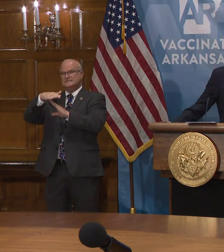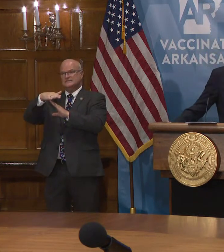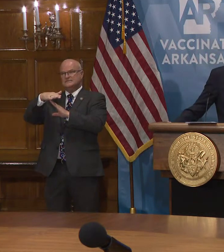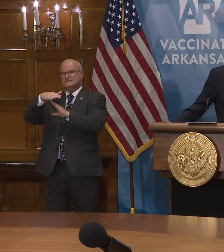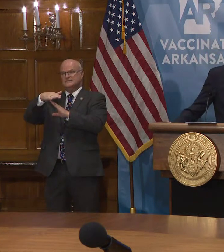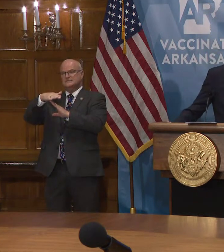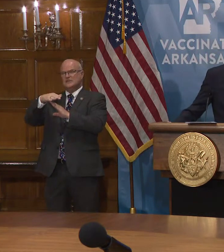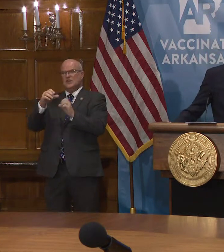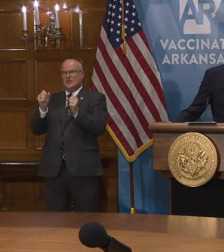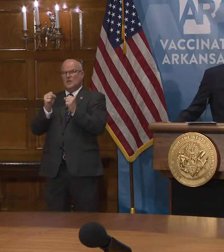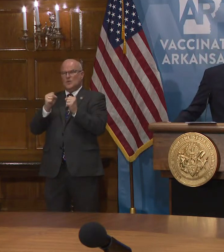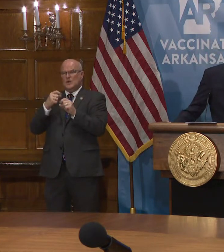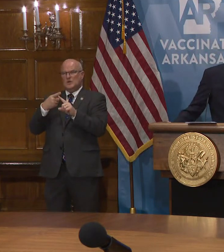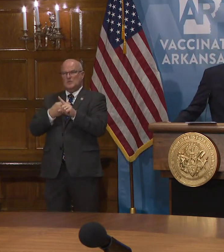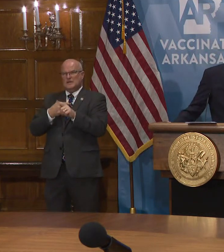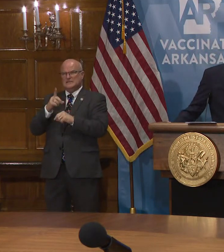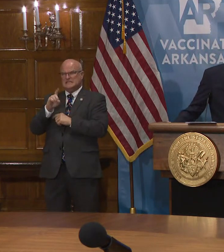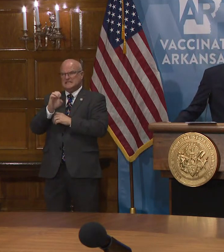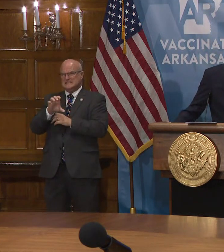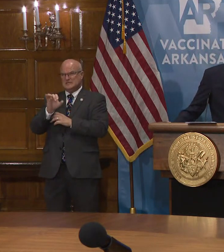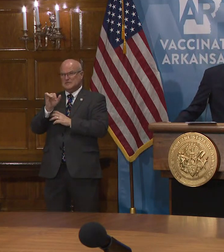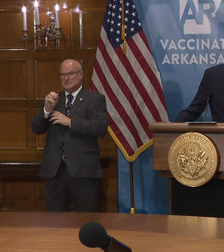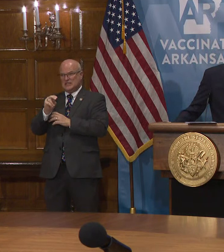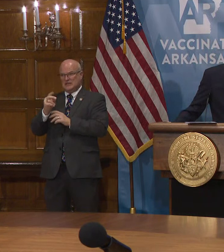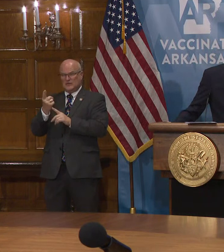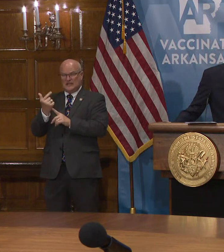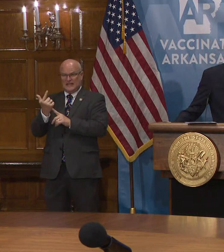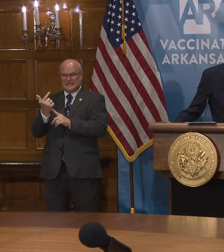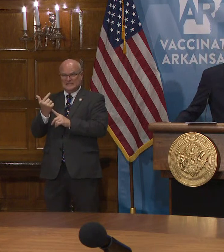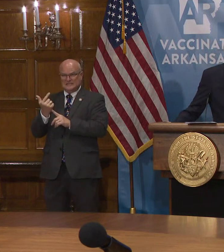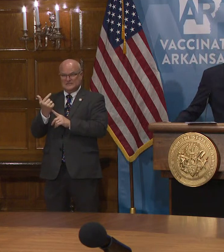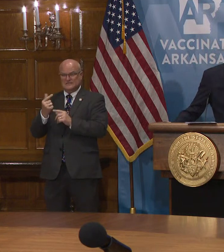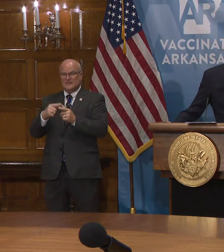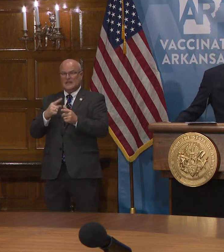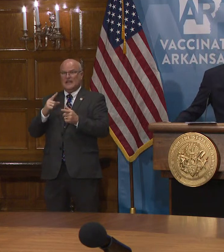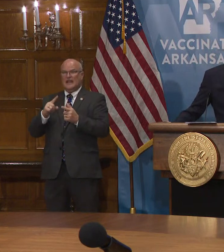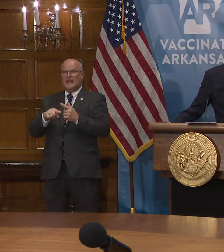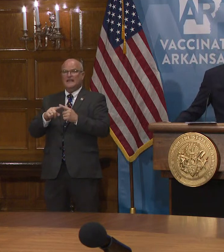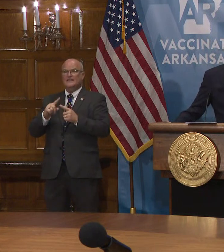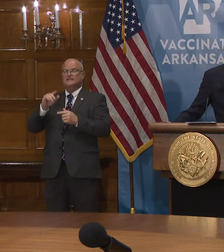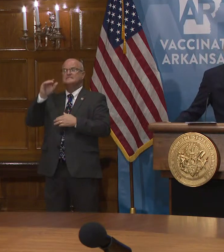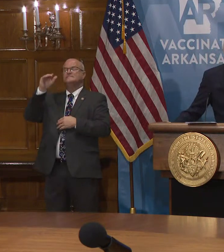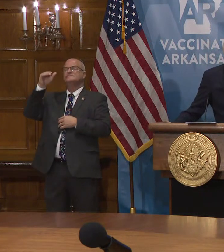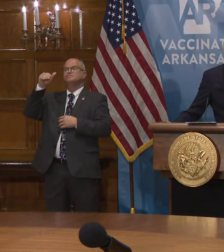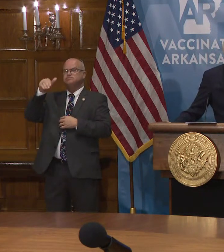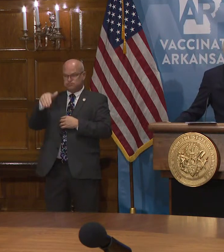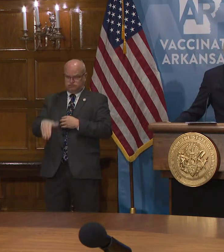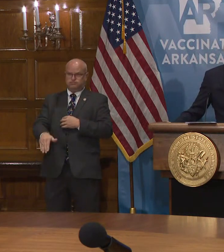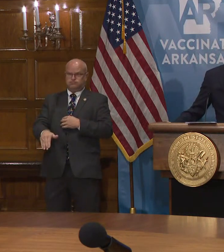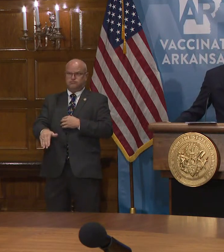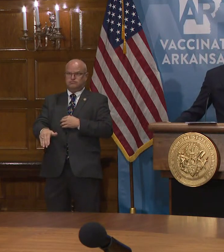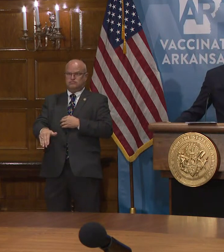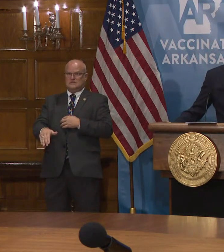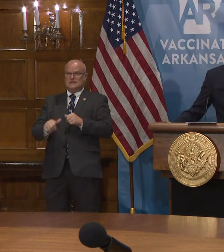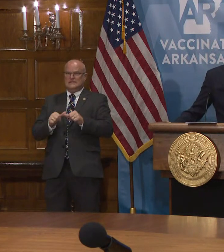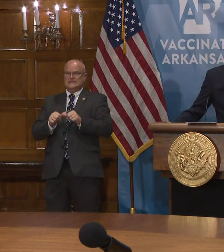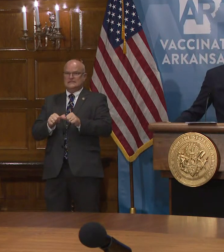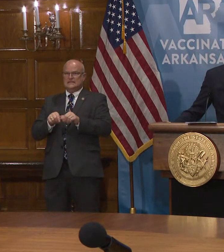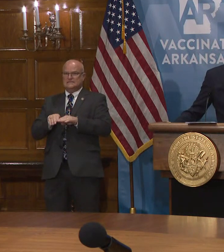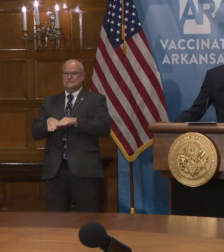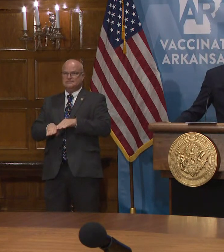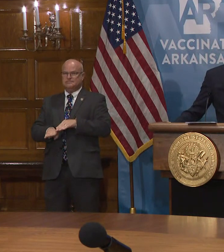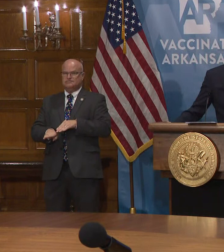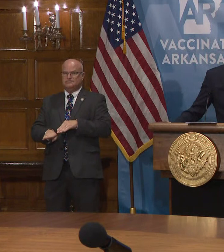the winter months of December and January, and then we dramatically went down, steady